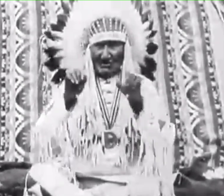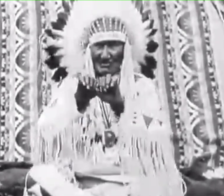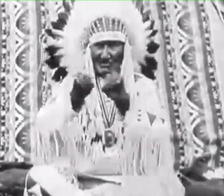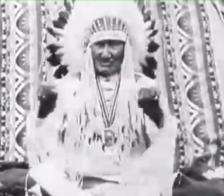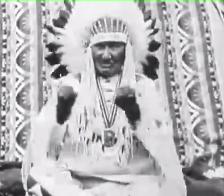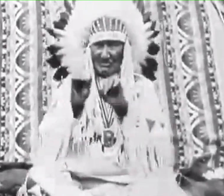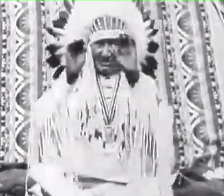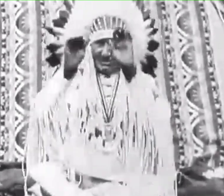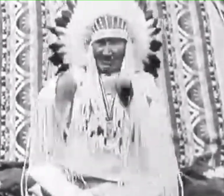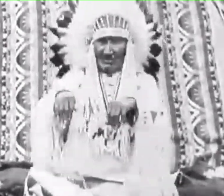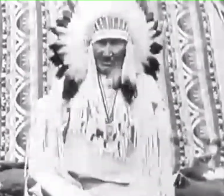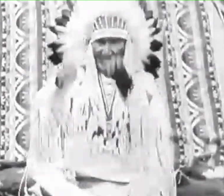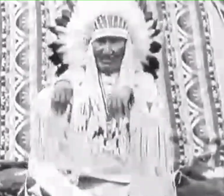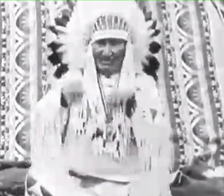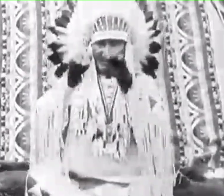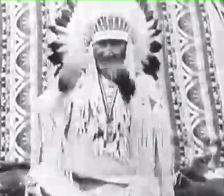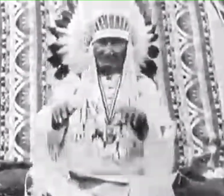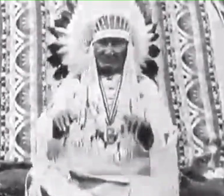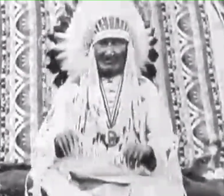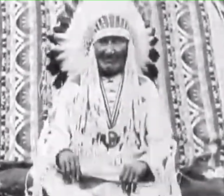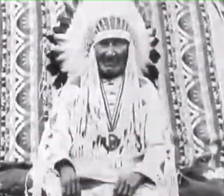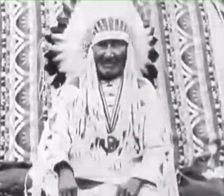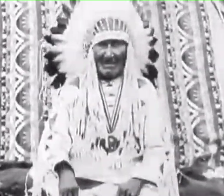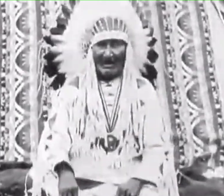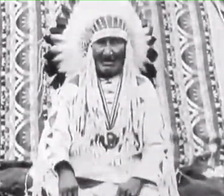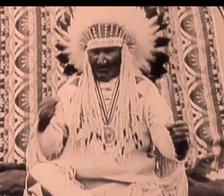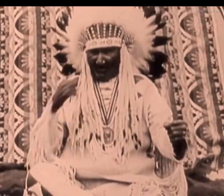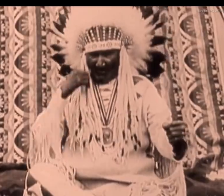He tells how the hunters behind drive the buffalo.